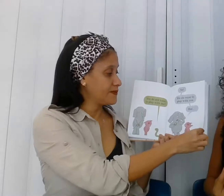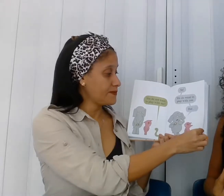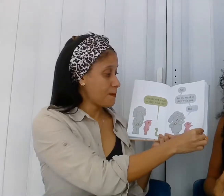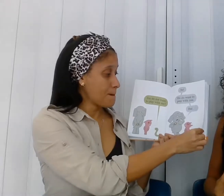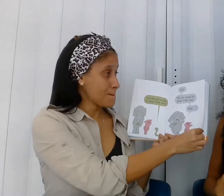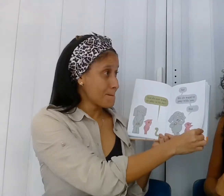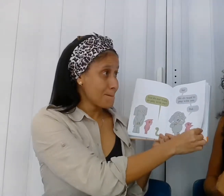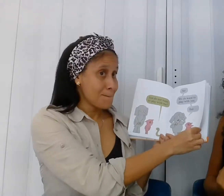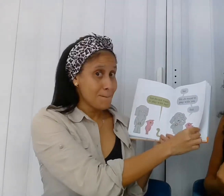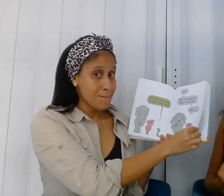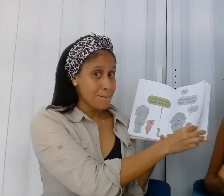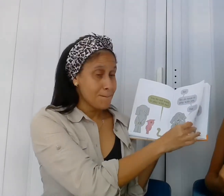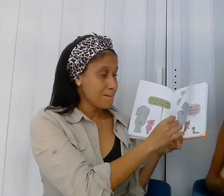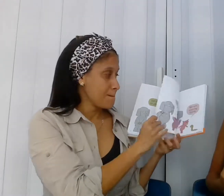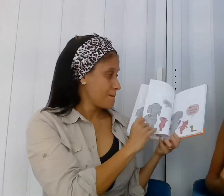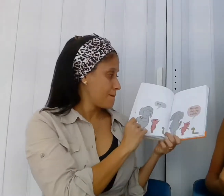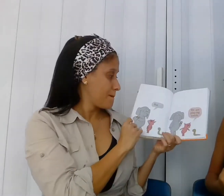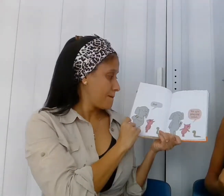but...